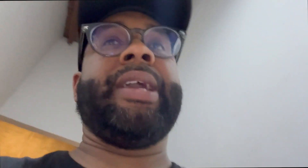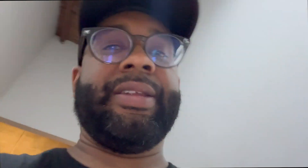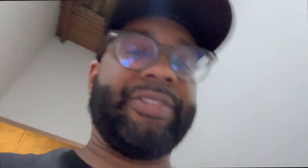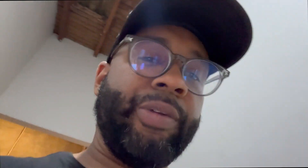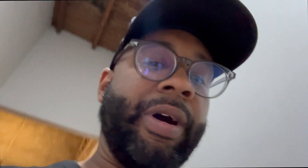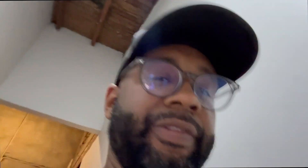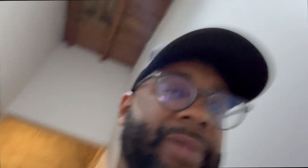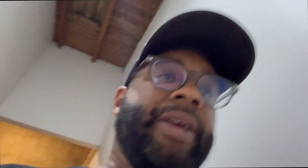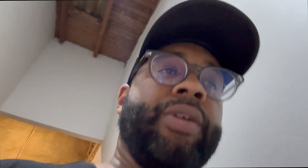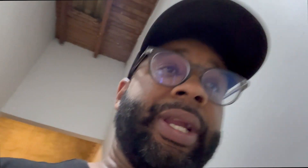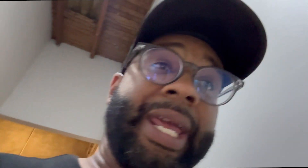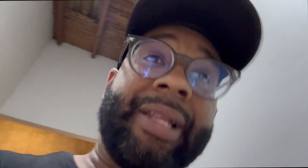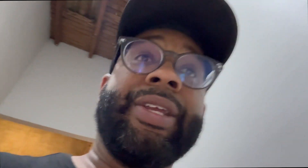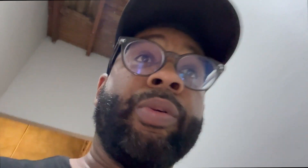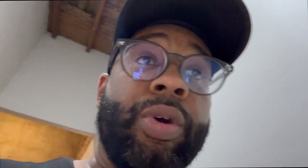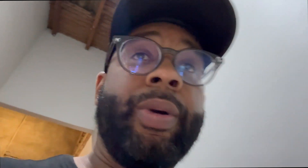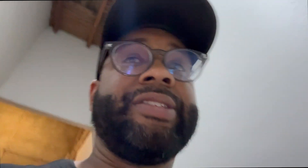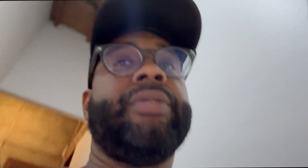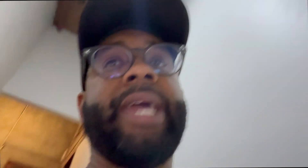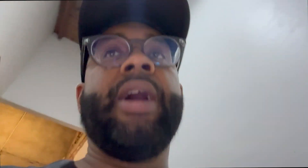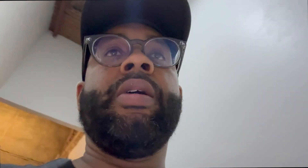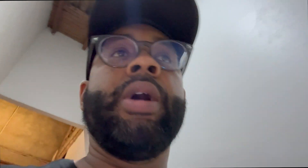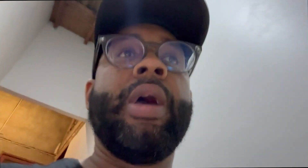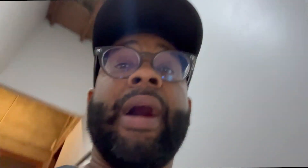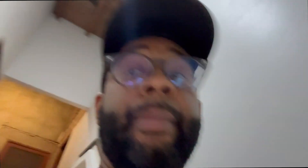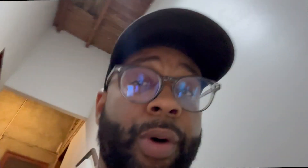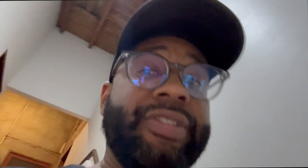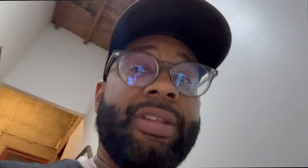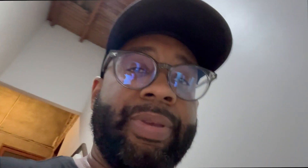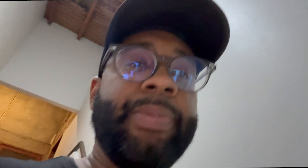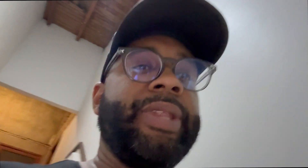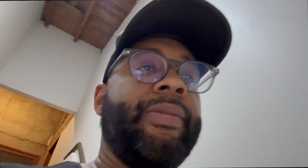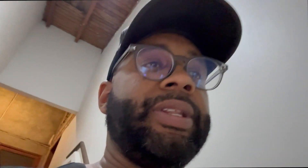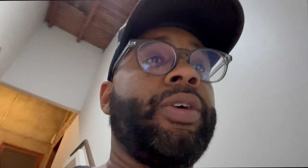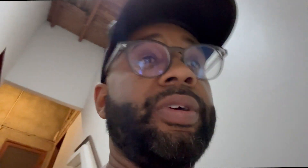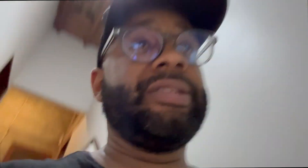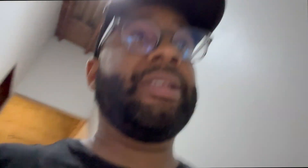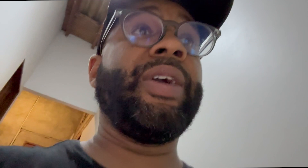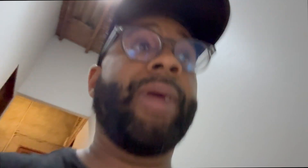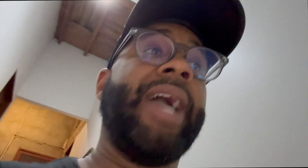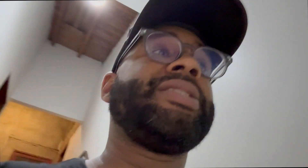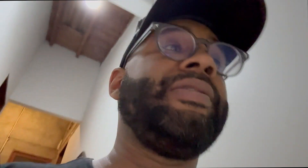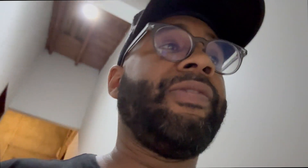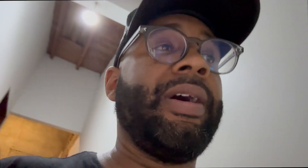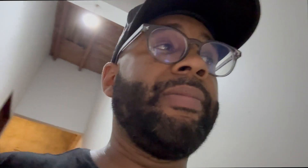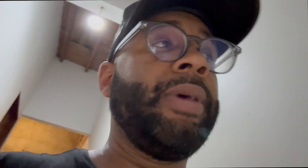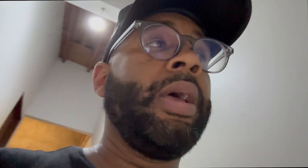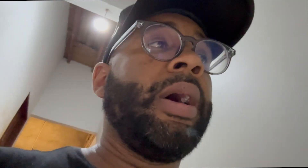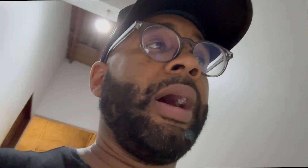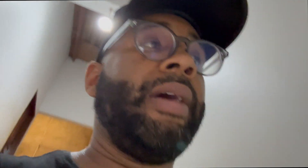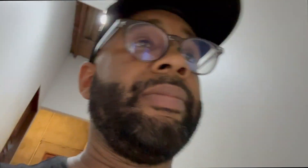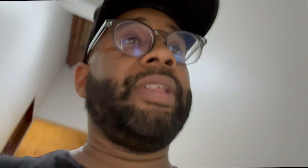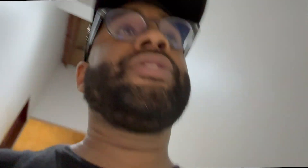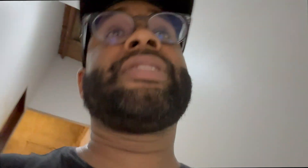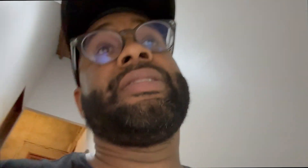of snowballed from there and organically grew. And so now most of the people that were in the course tonight were actually from